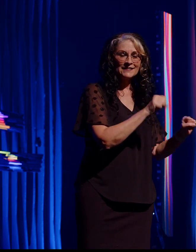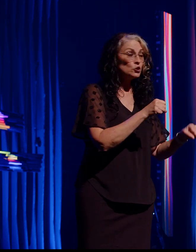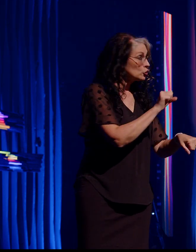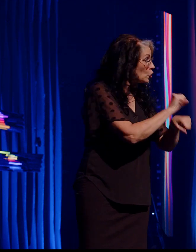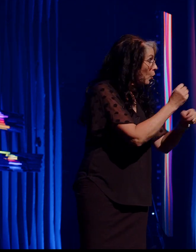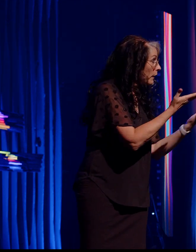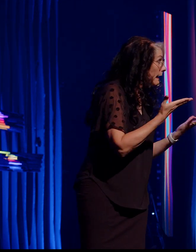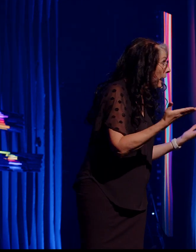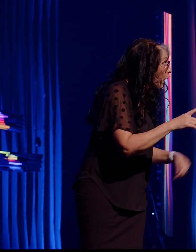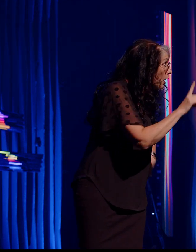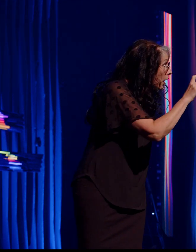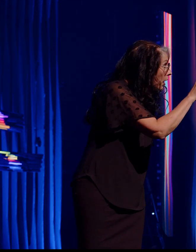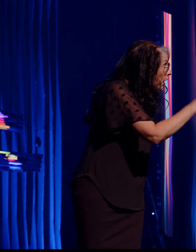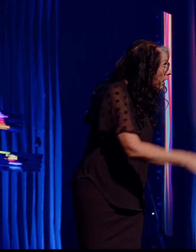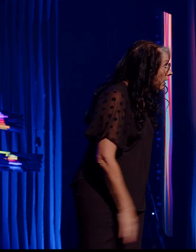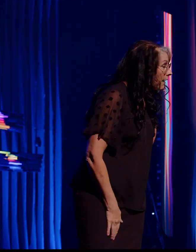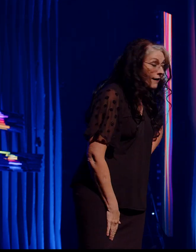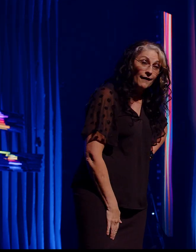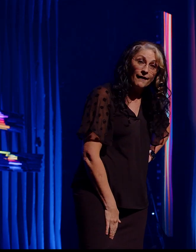here?